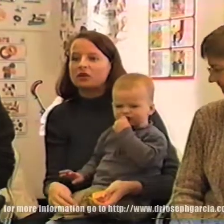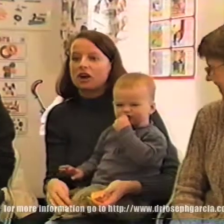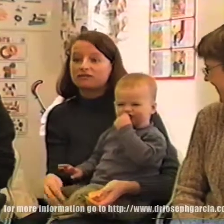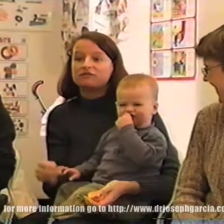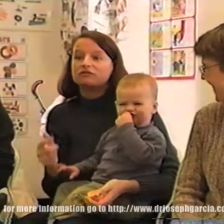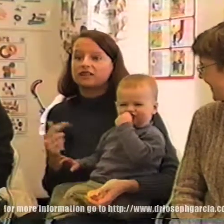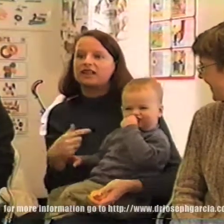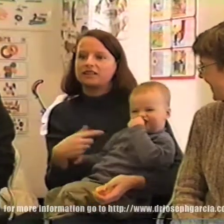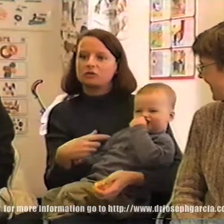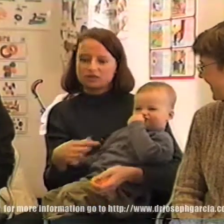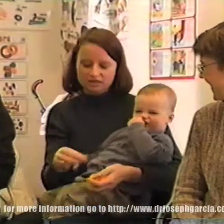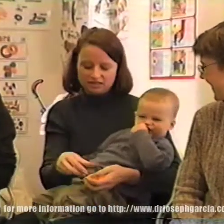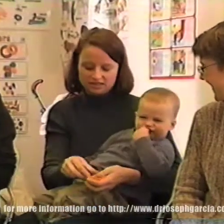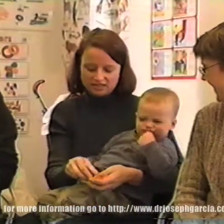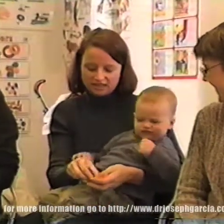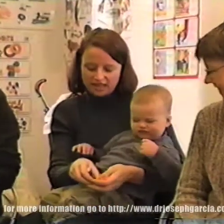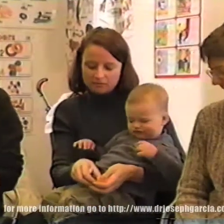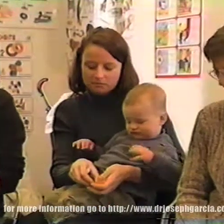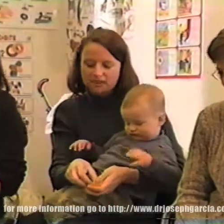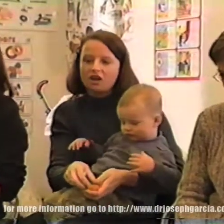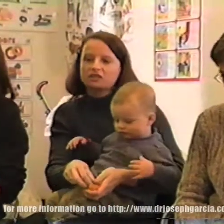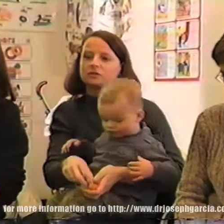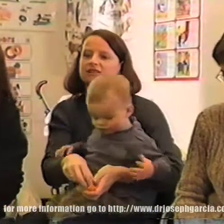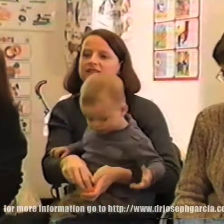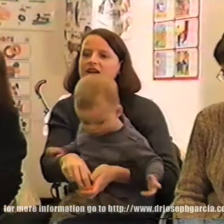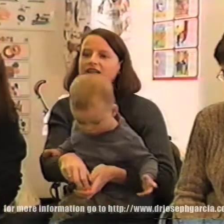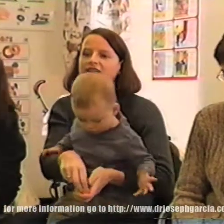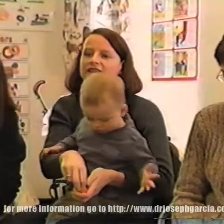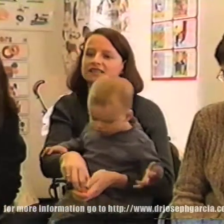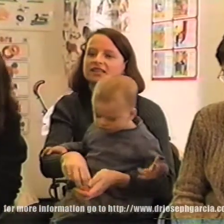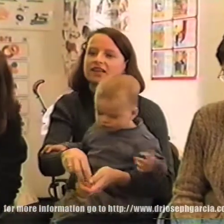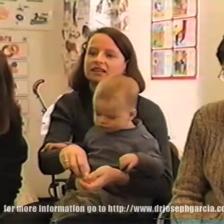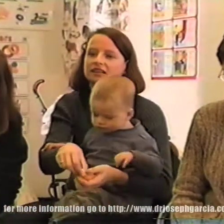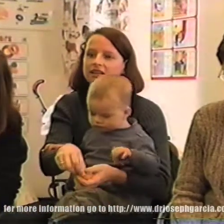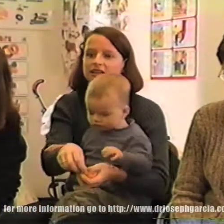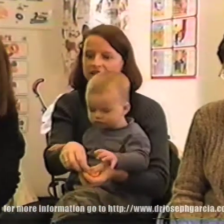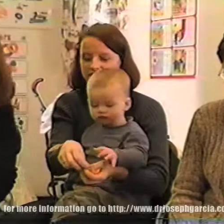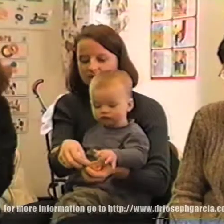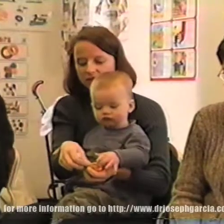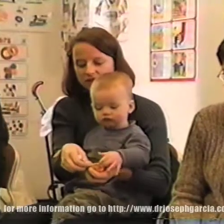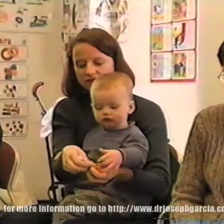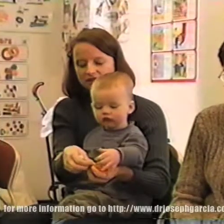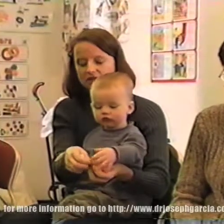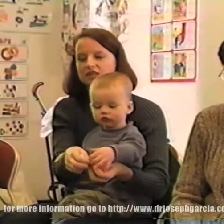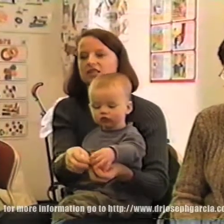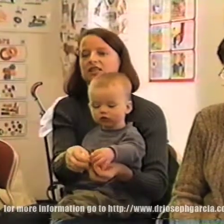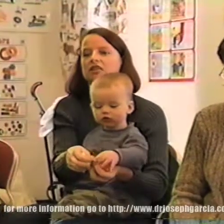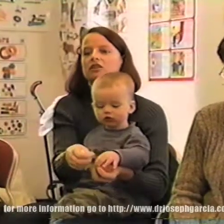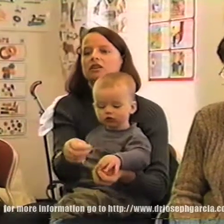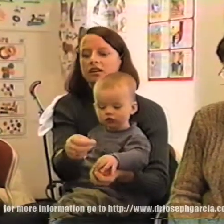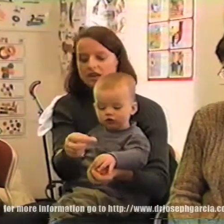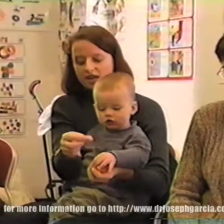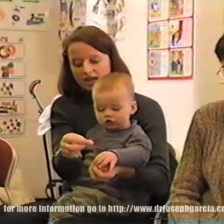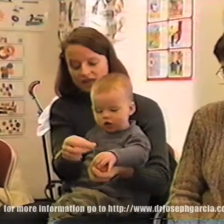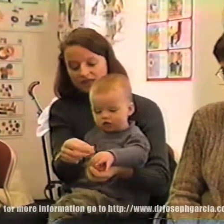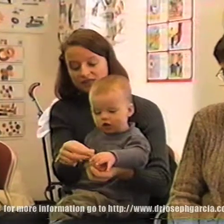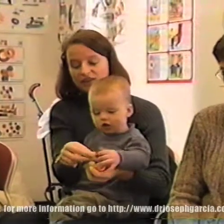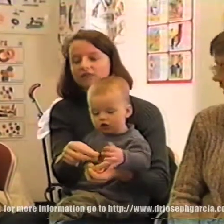I've really noticed it's helped a lot with the signing, because he can tell me when he's thirsty, or his favourite